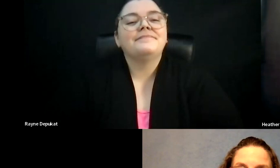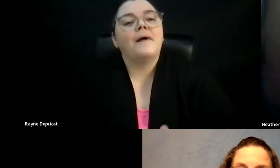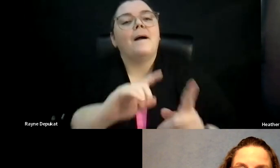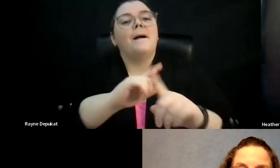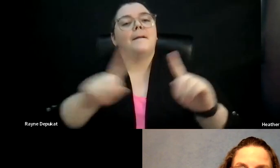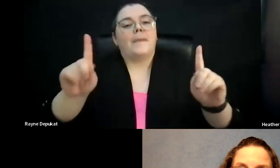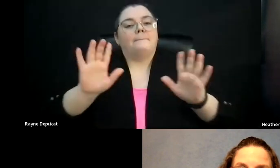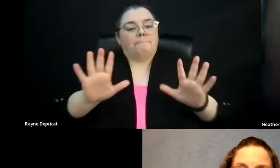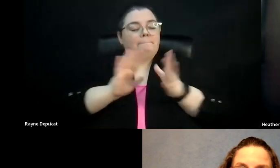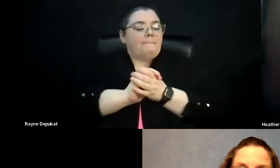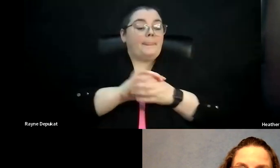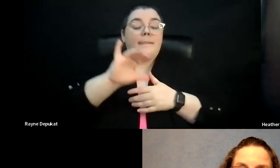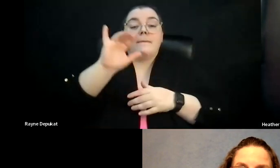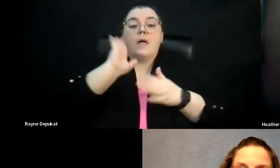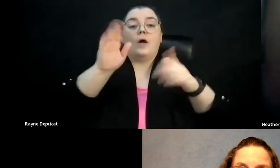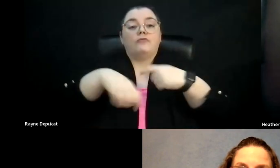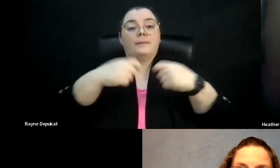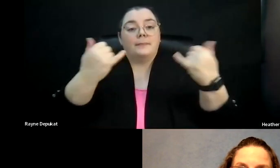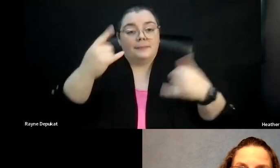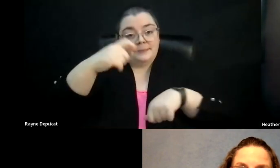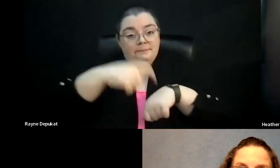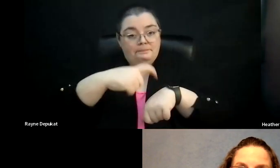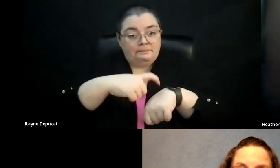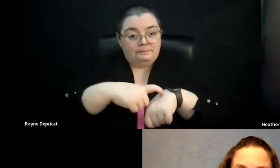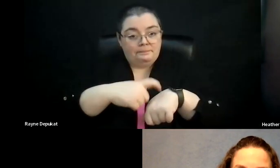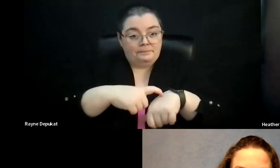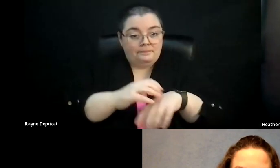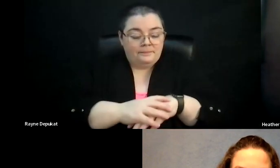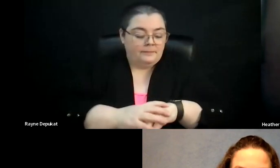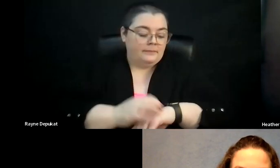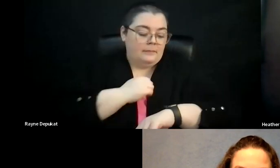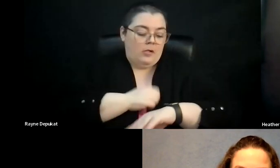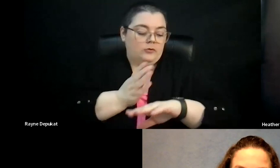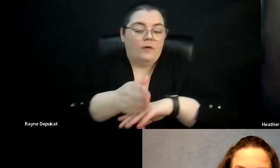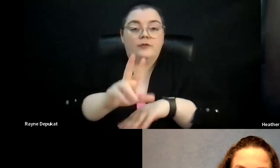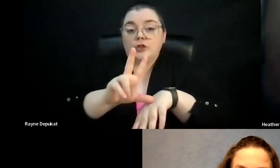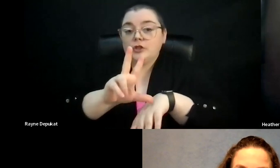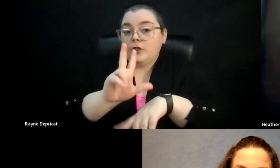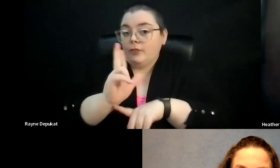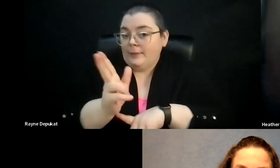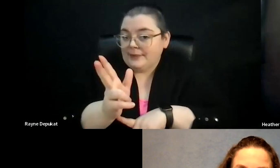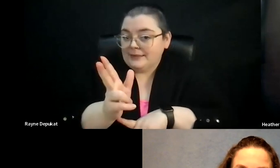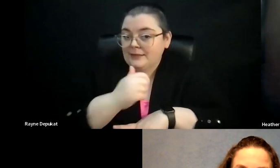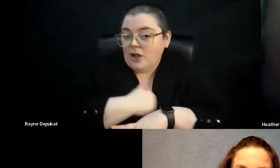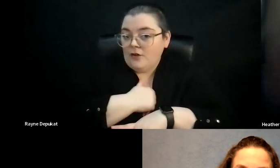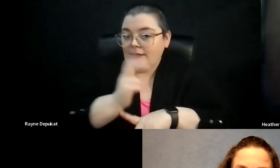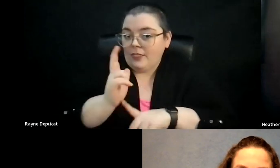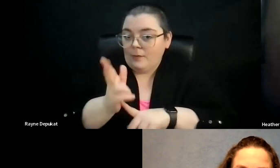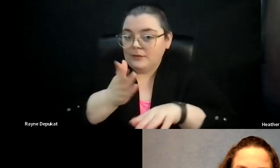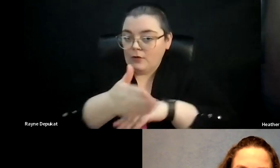it's more frustration, but we will wrap up in the essence of time.